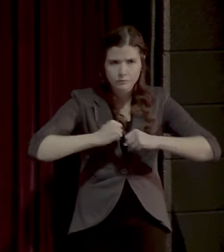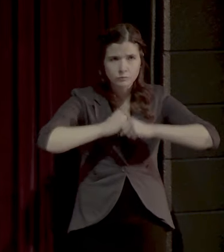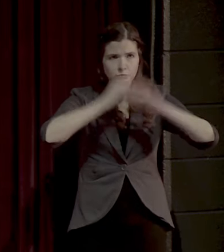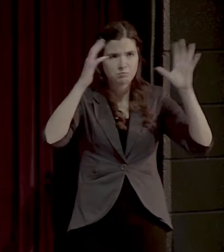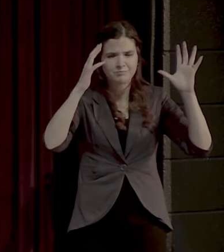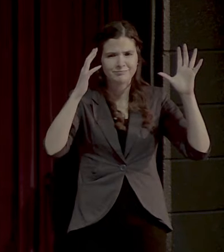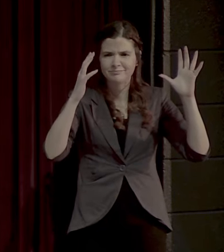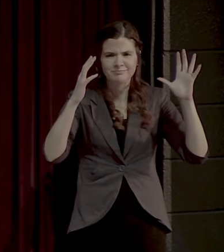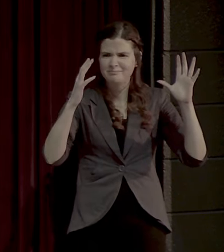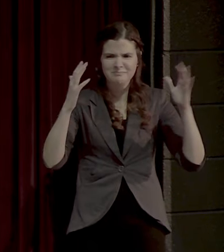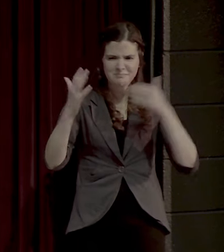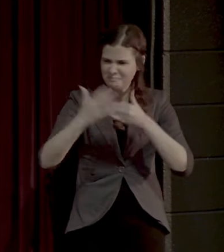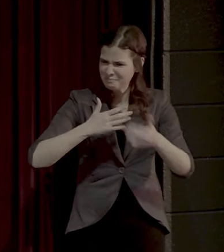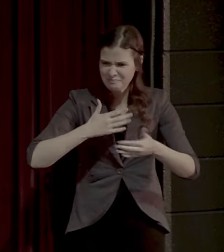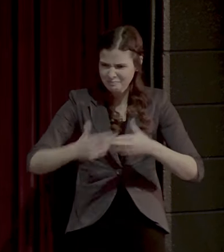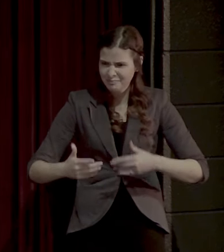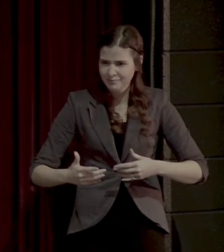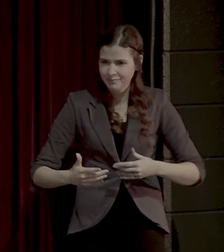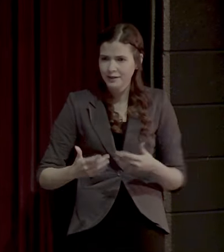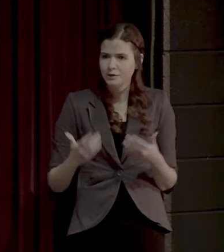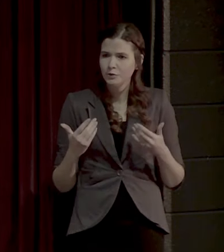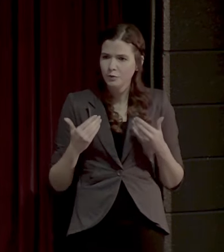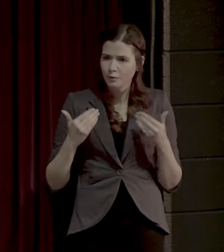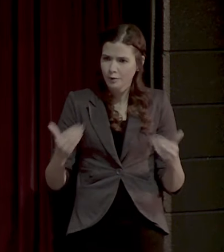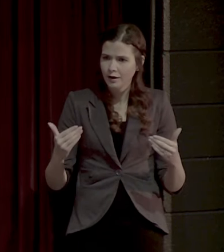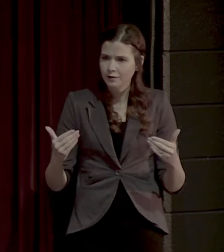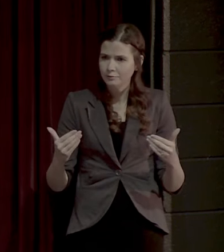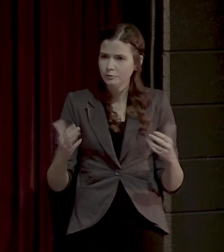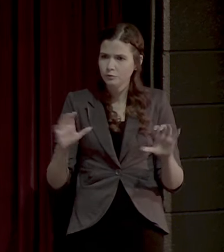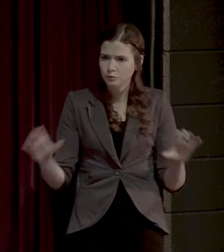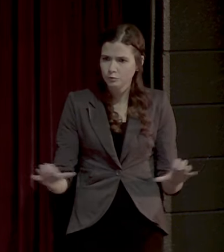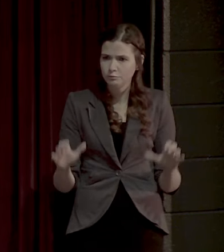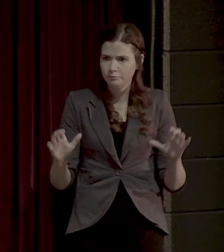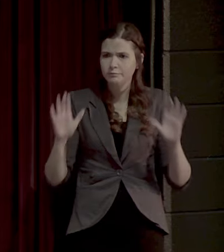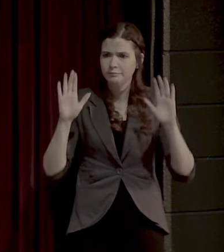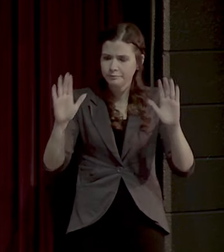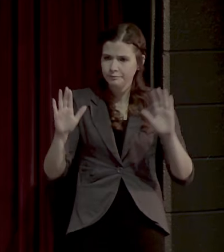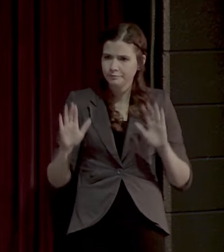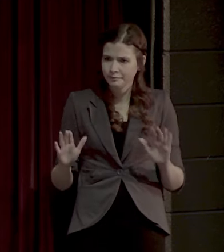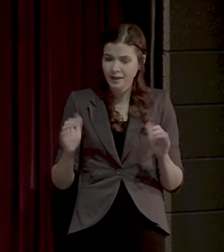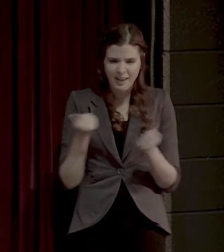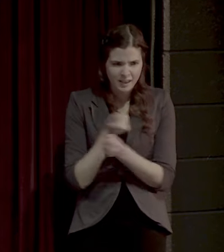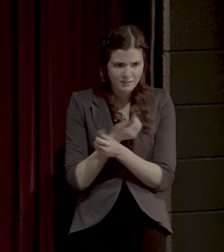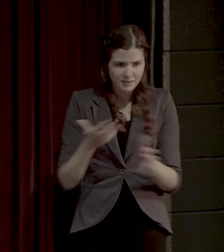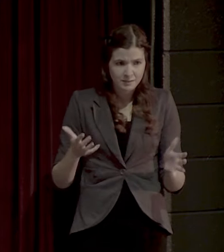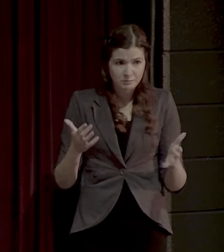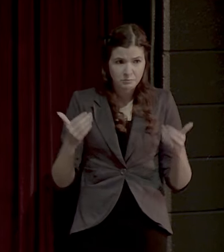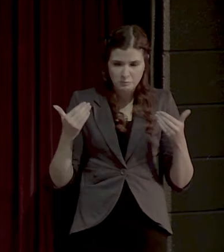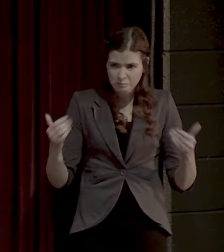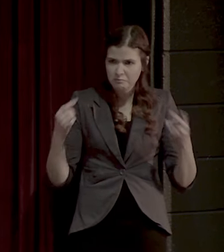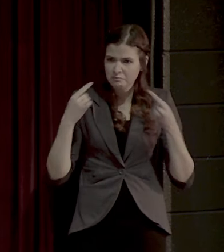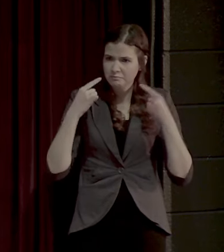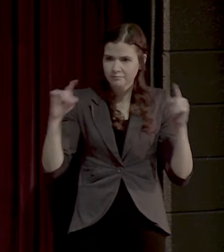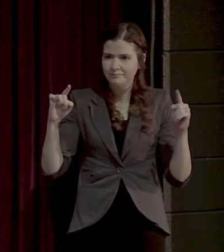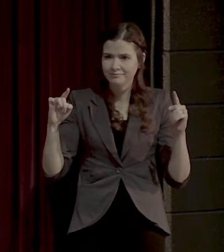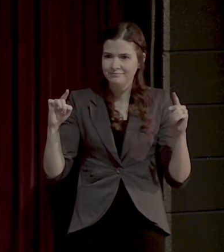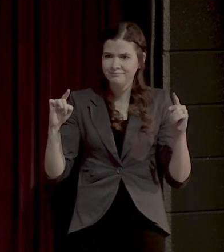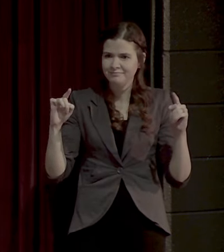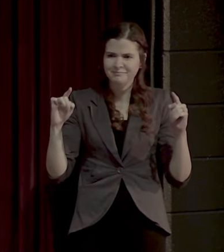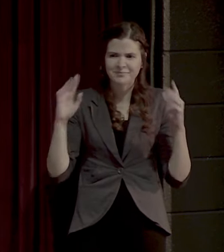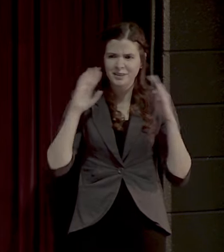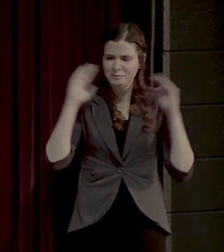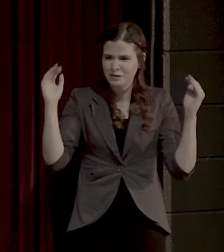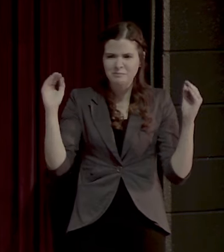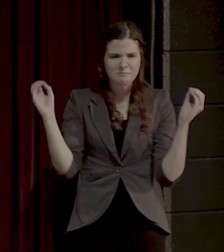cliche. Dare to bring excellence into everything you do. Dare to succeed beyond your wildest